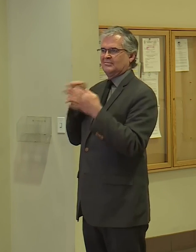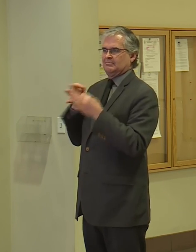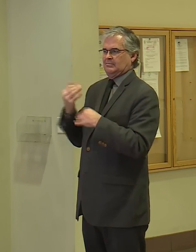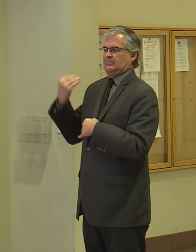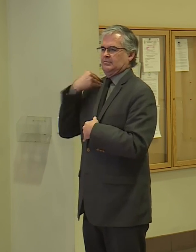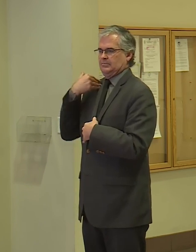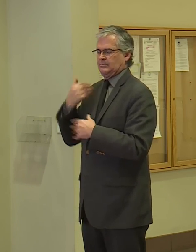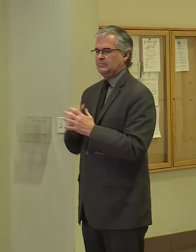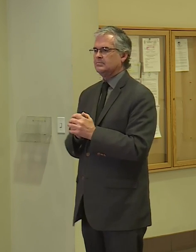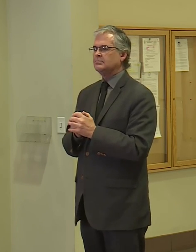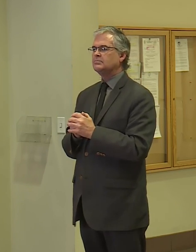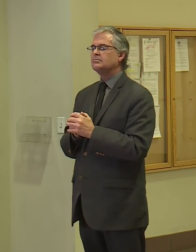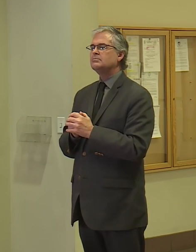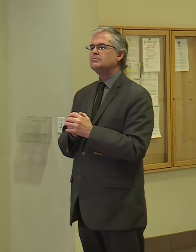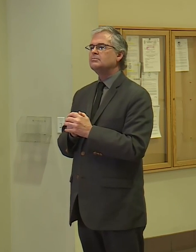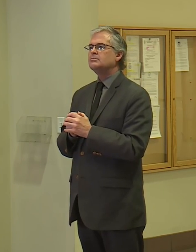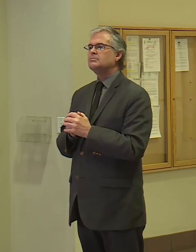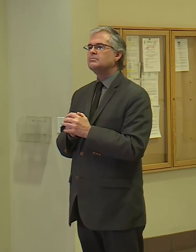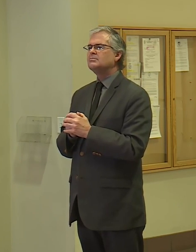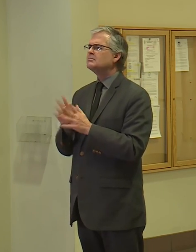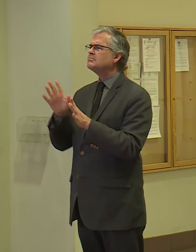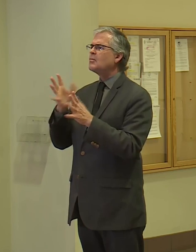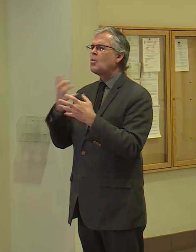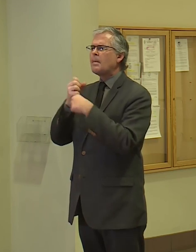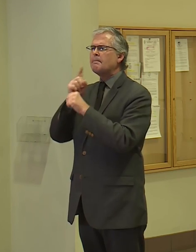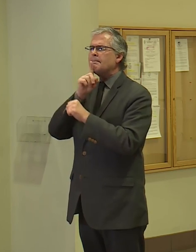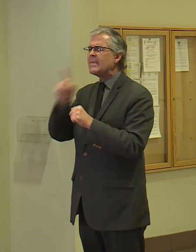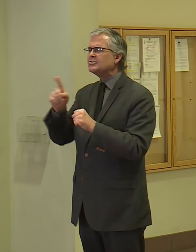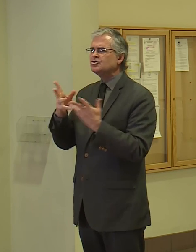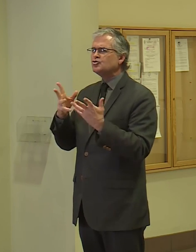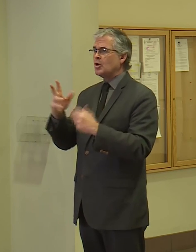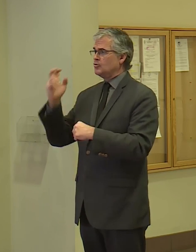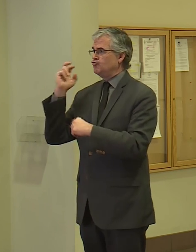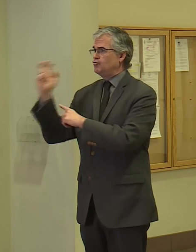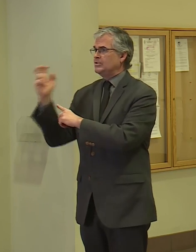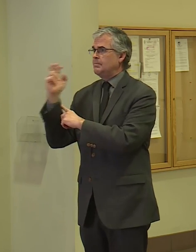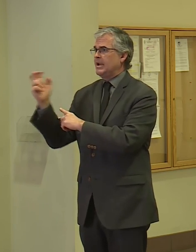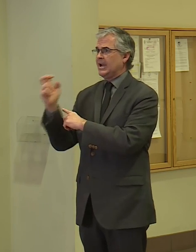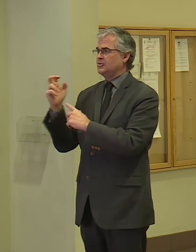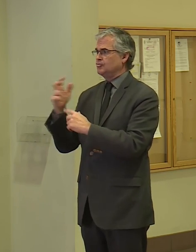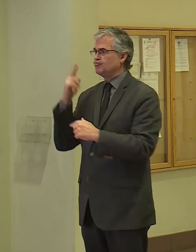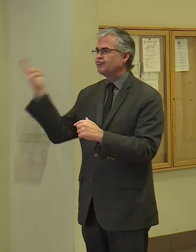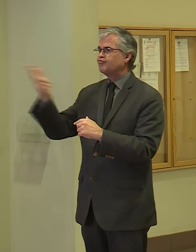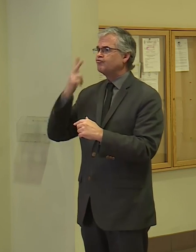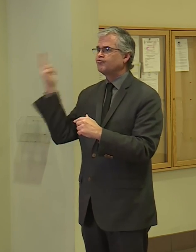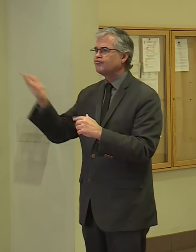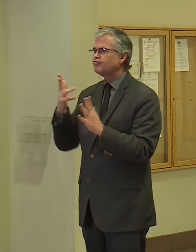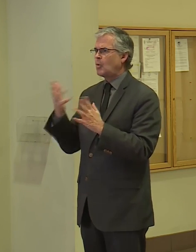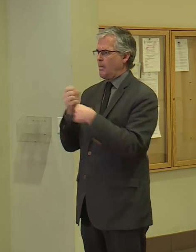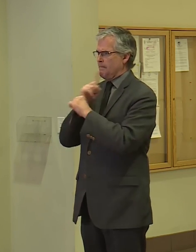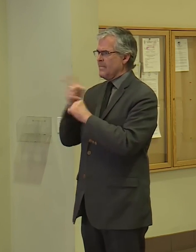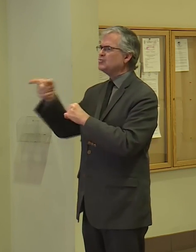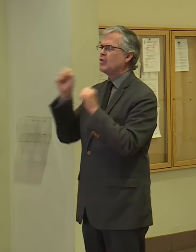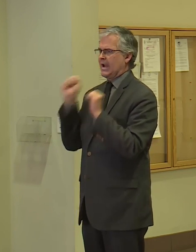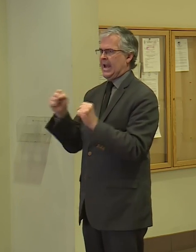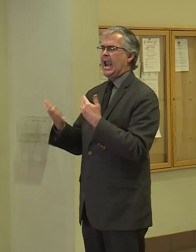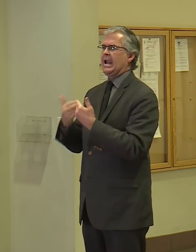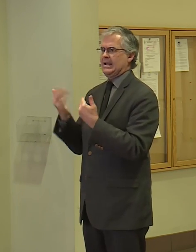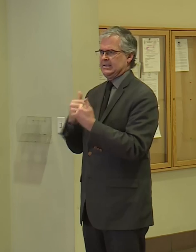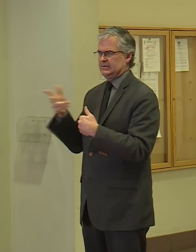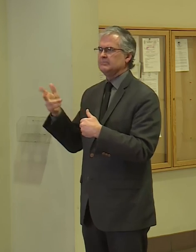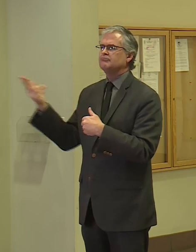will ensure that yours is little is drop disruption as possible to transportation and the supply chain in Nevada during this time truck